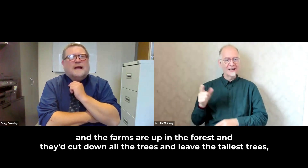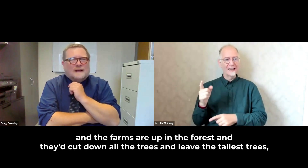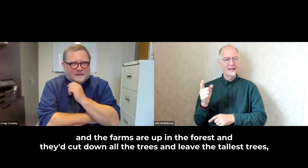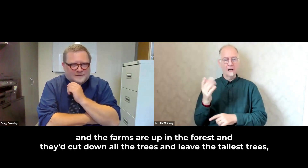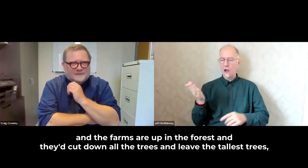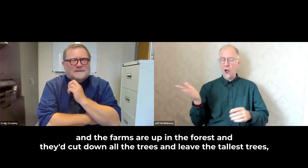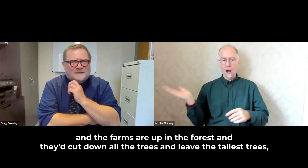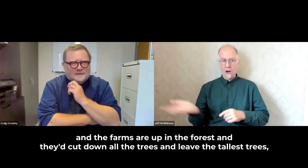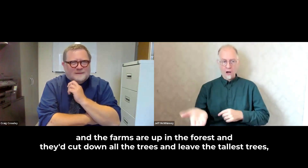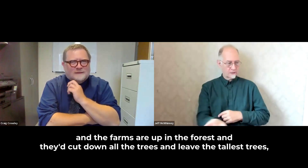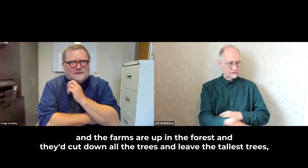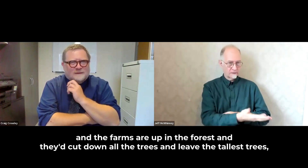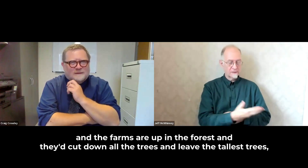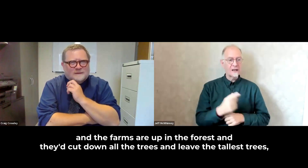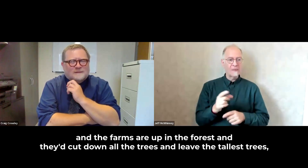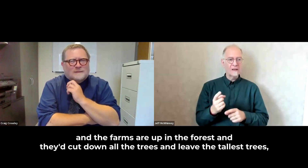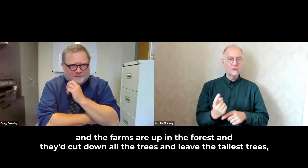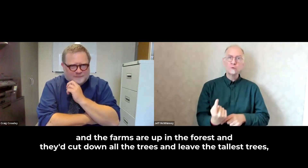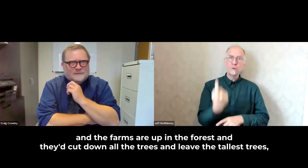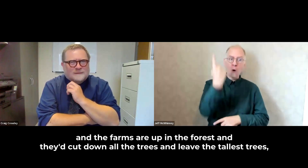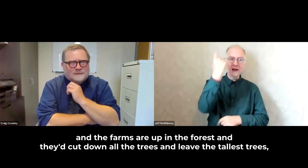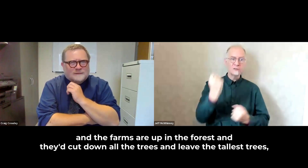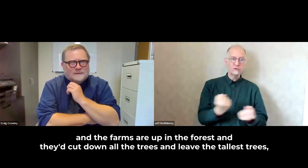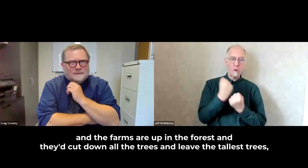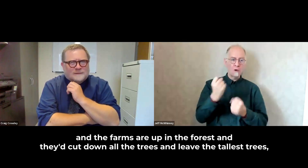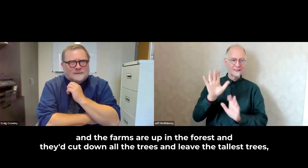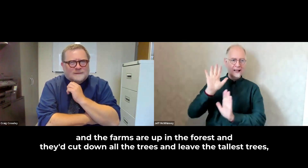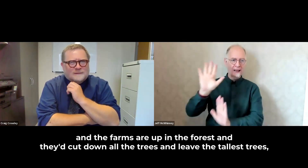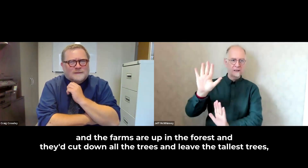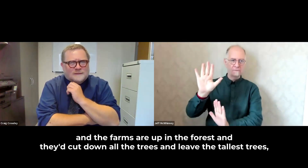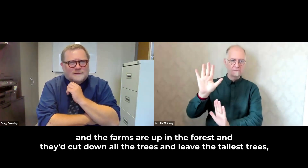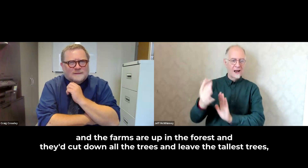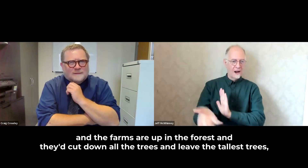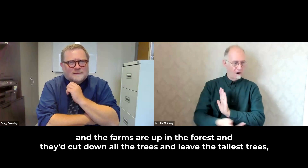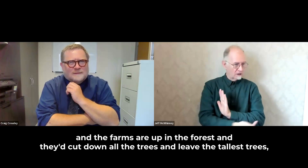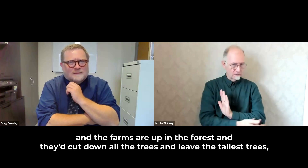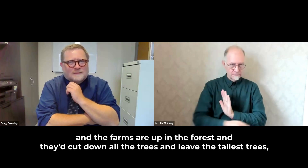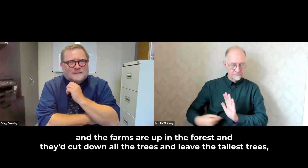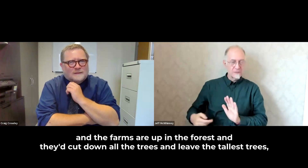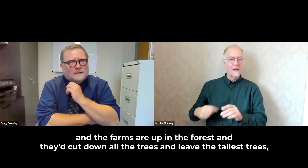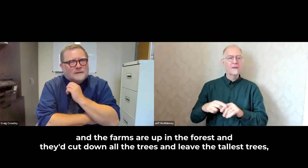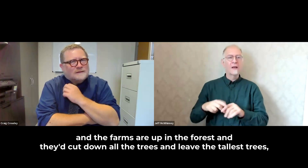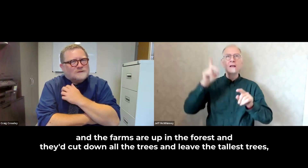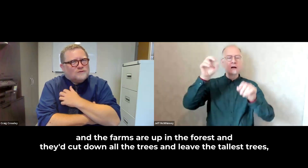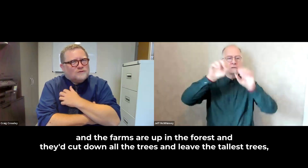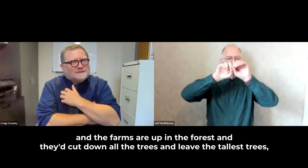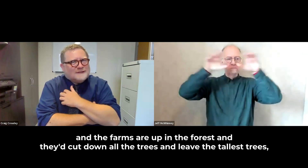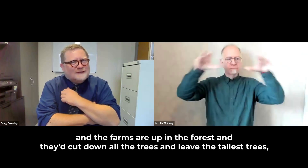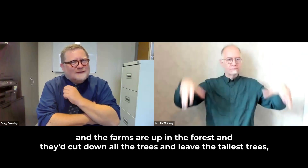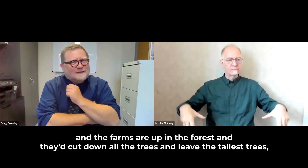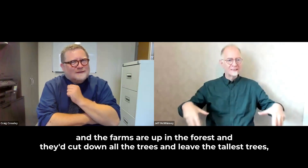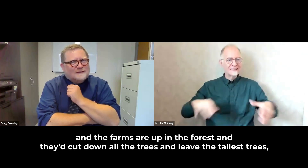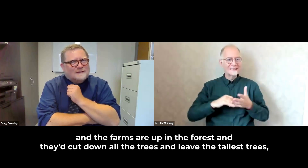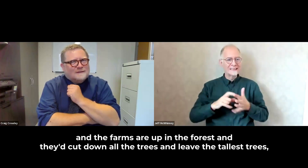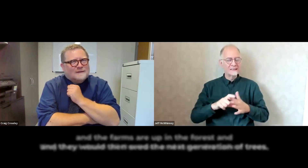and you know, the farms are up in the forest, and they'd cut down all the trees and leave the tallest